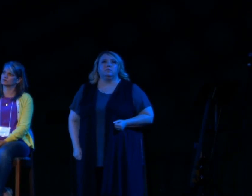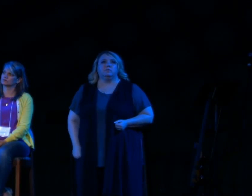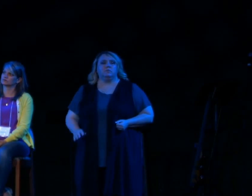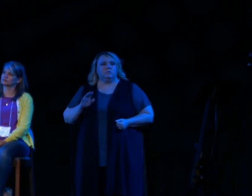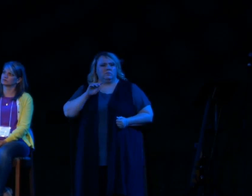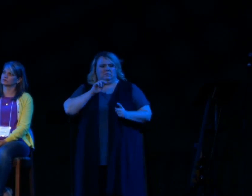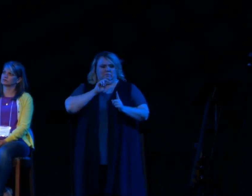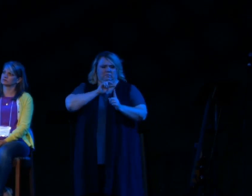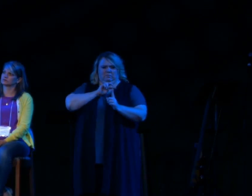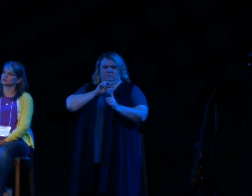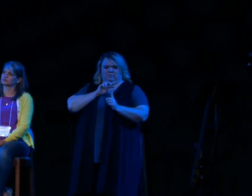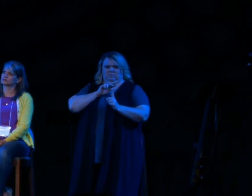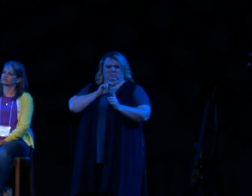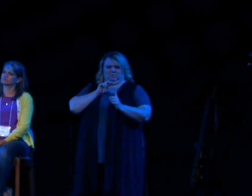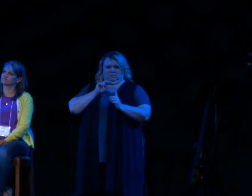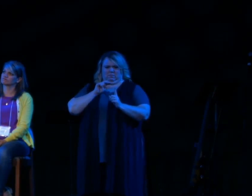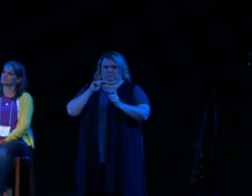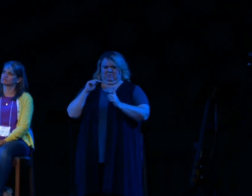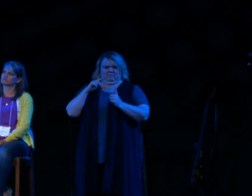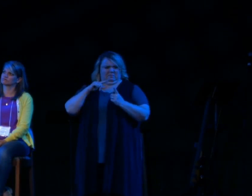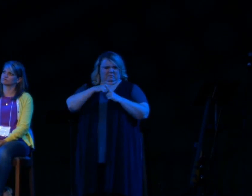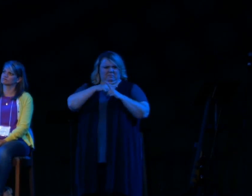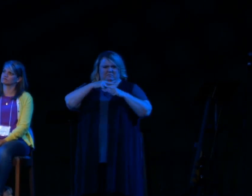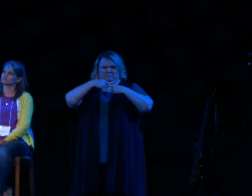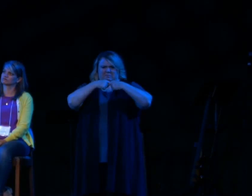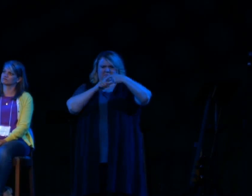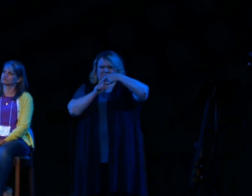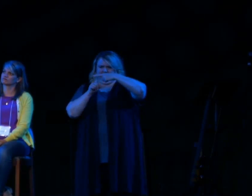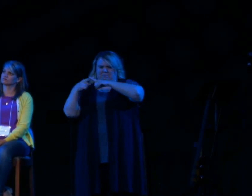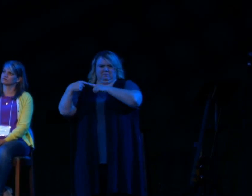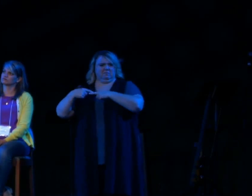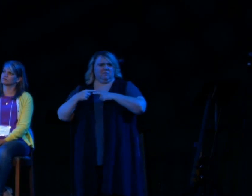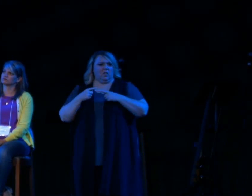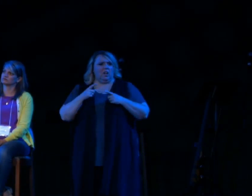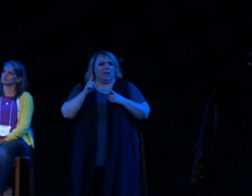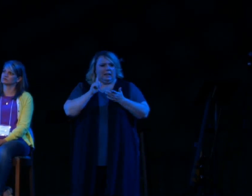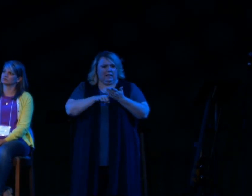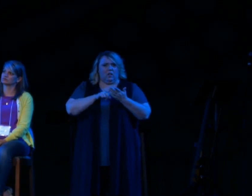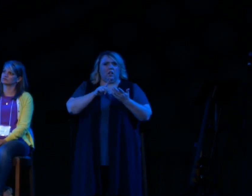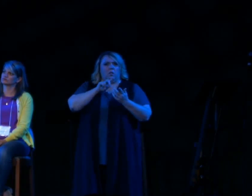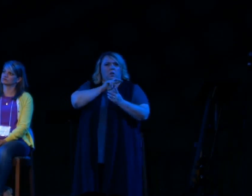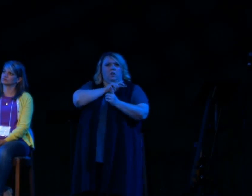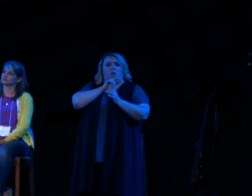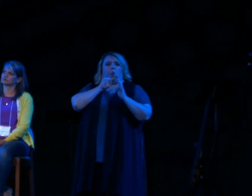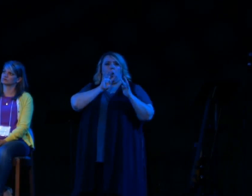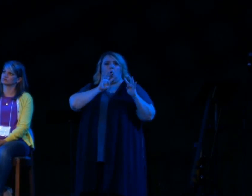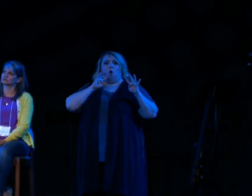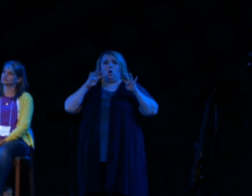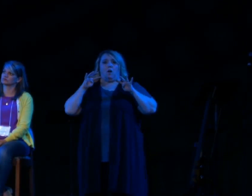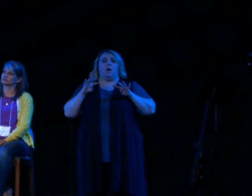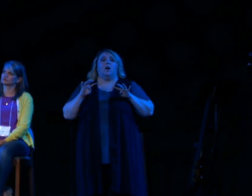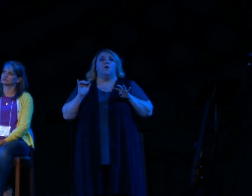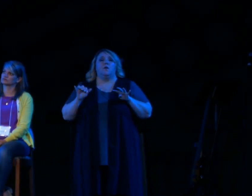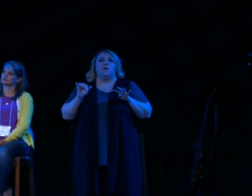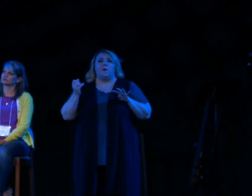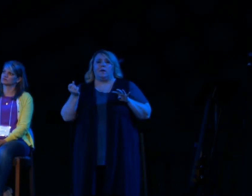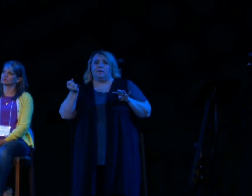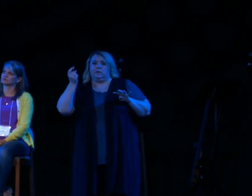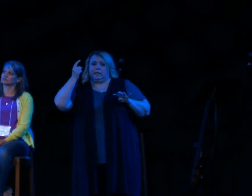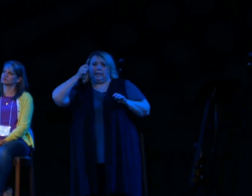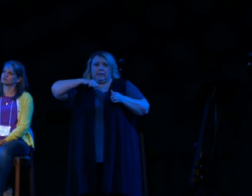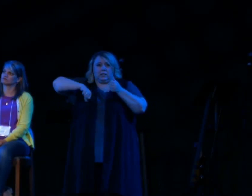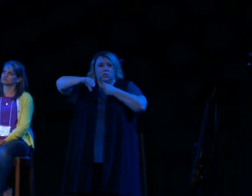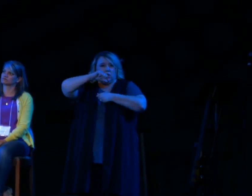of conflicting perceptions. And until you can get those perceptions kind of lined up and seen and some understanding around them, it's very,